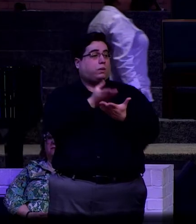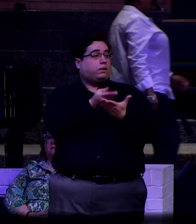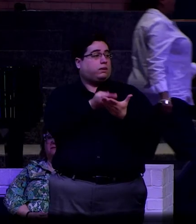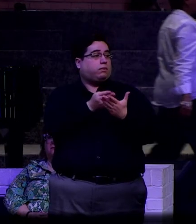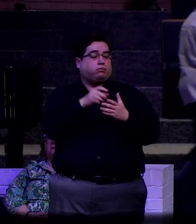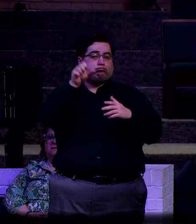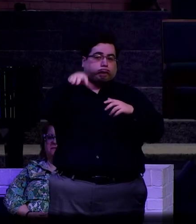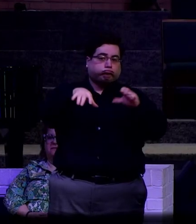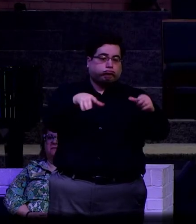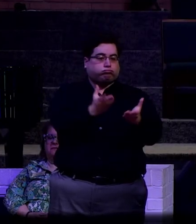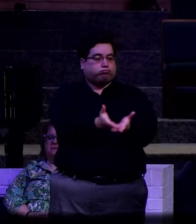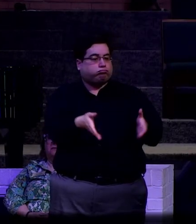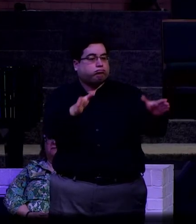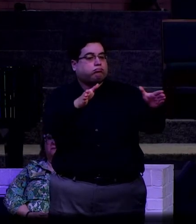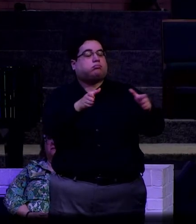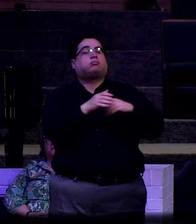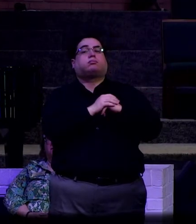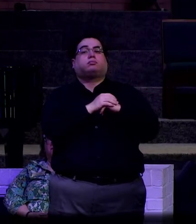offerings directly in the plate.